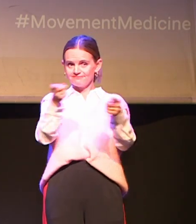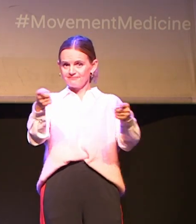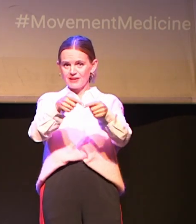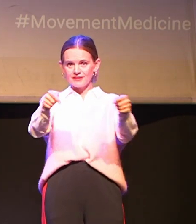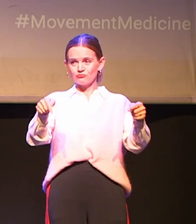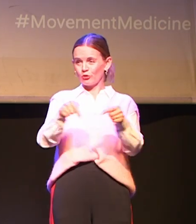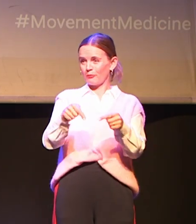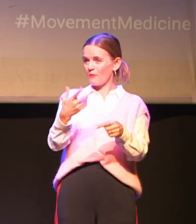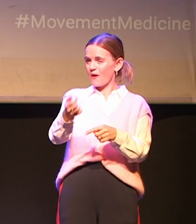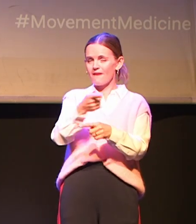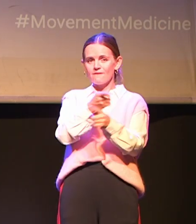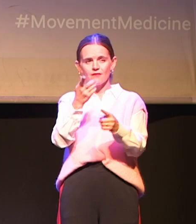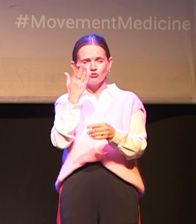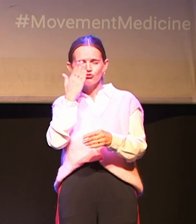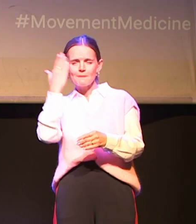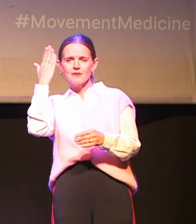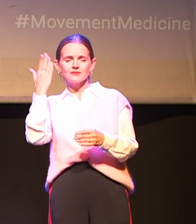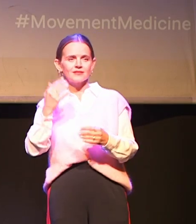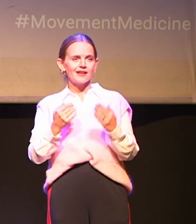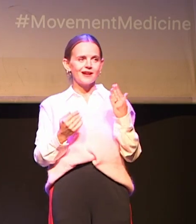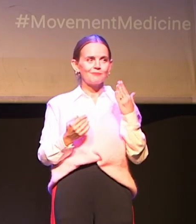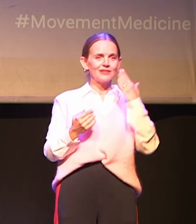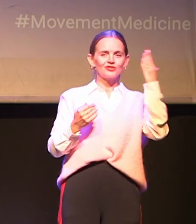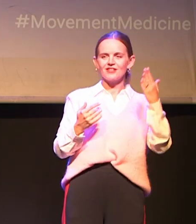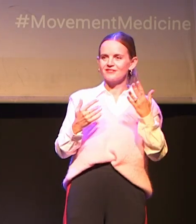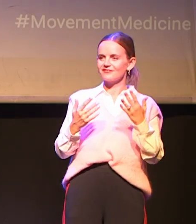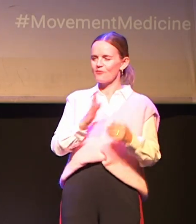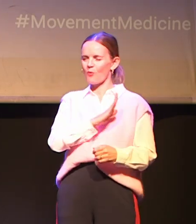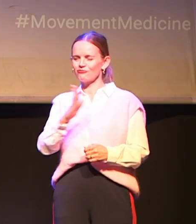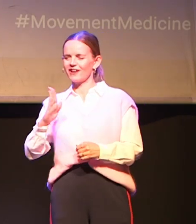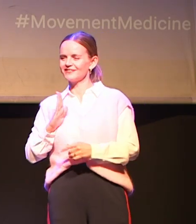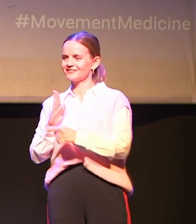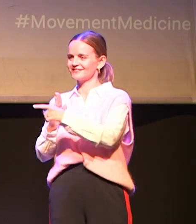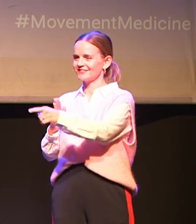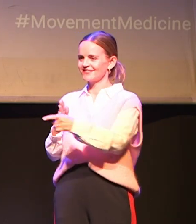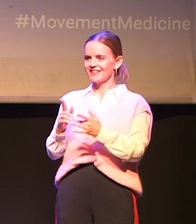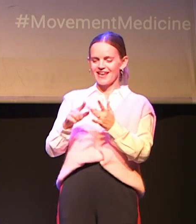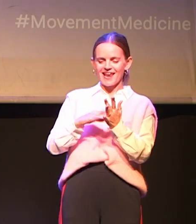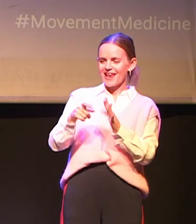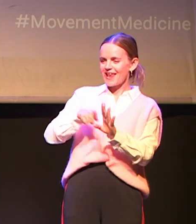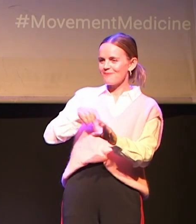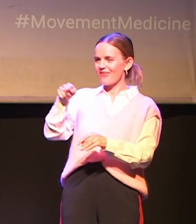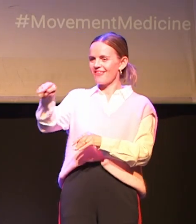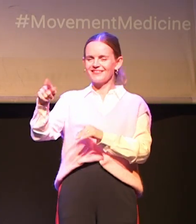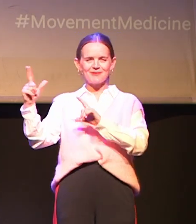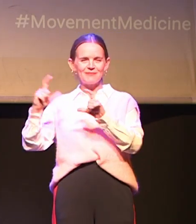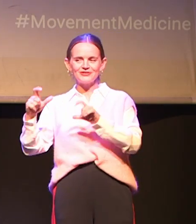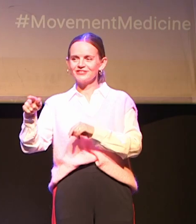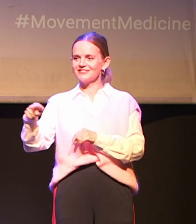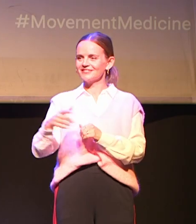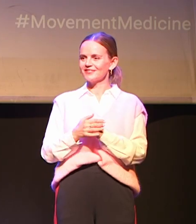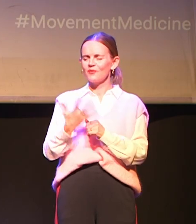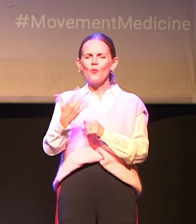got warriors, we got all the magic. I mean, look, Amara down here smiling, Imi down there taking picture. Like this is the bit, like we